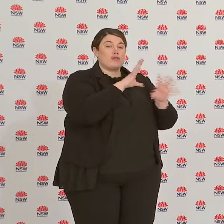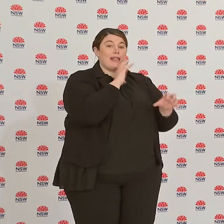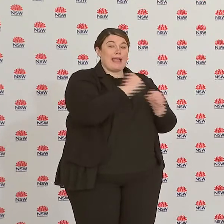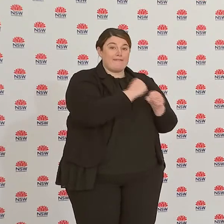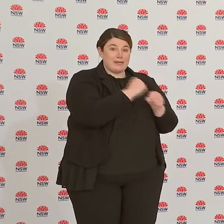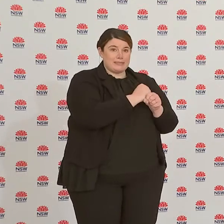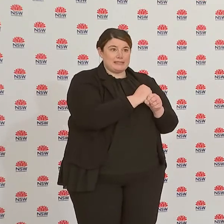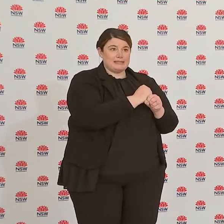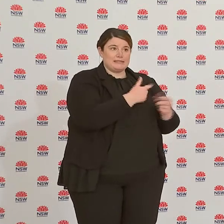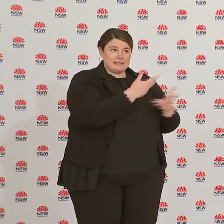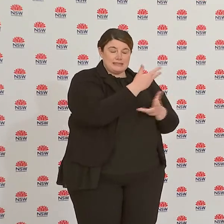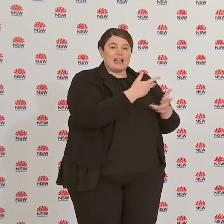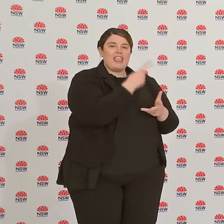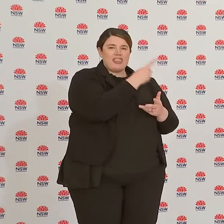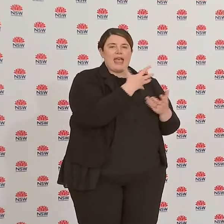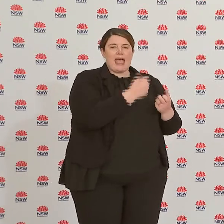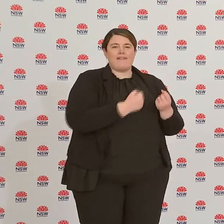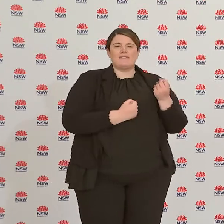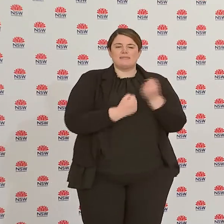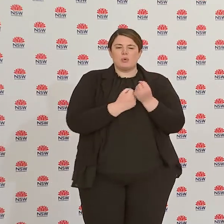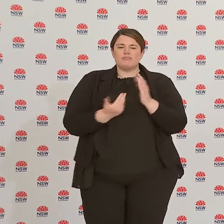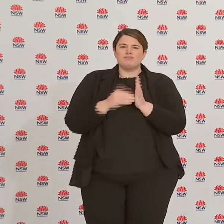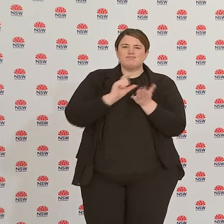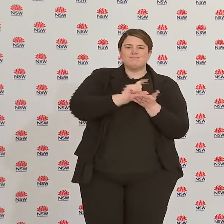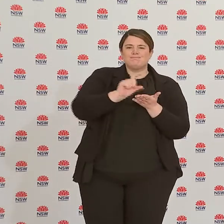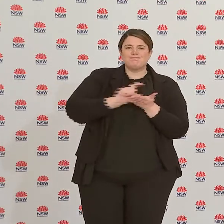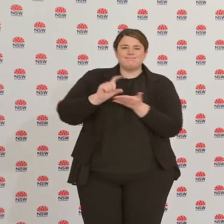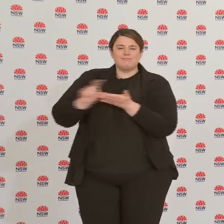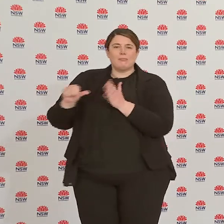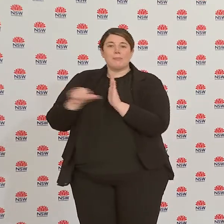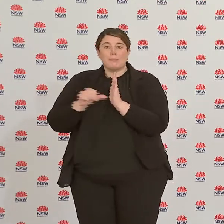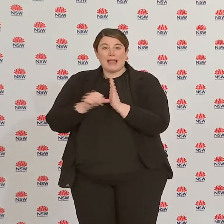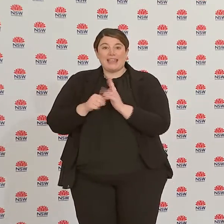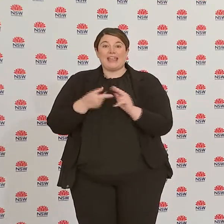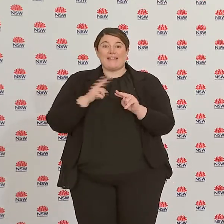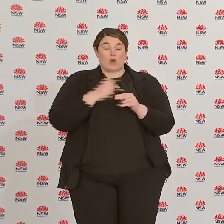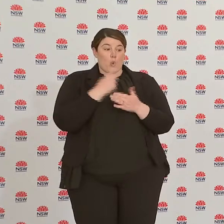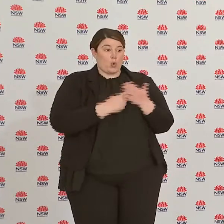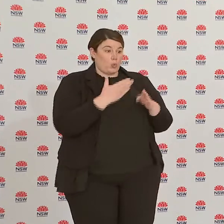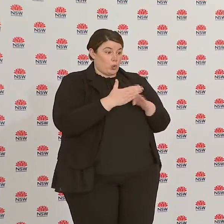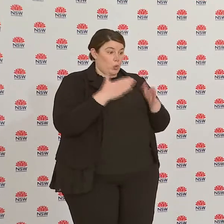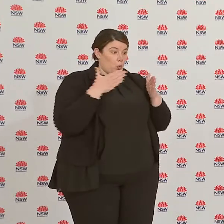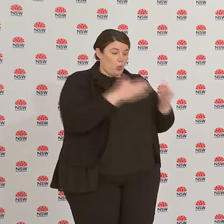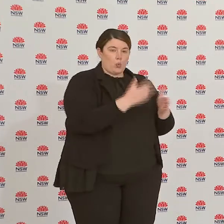Commonwealth has support payments in place to support health workers not work